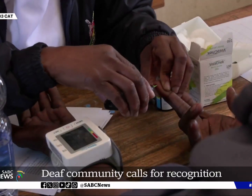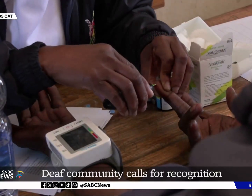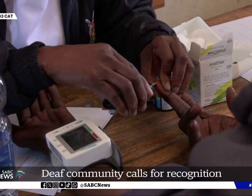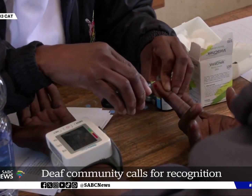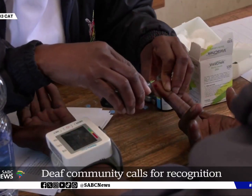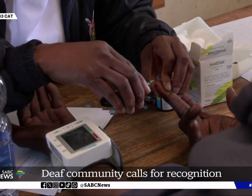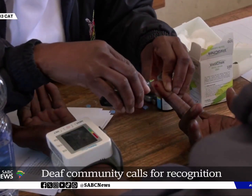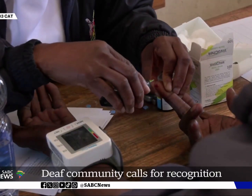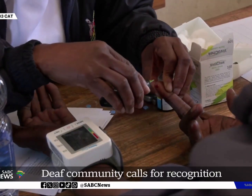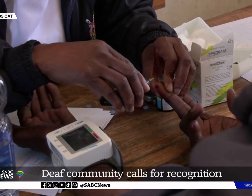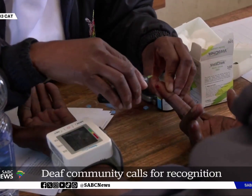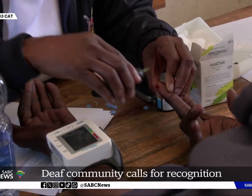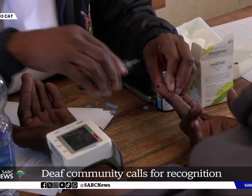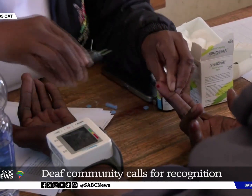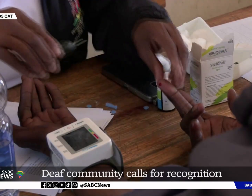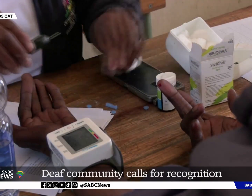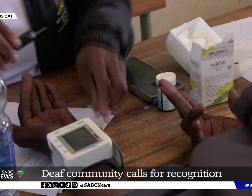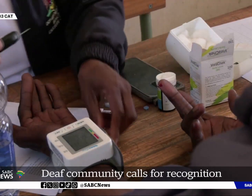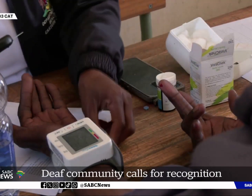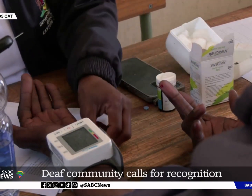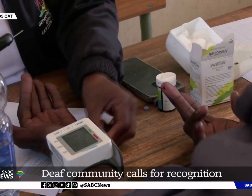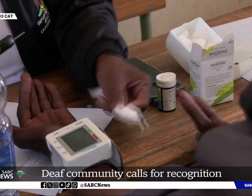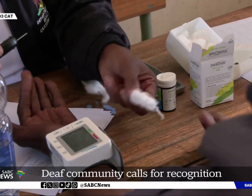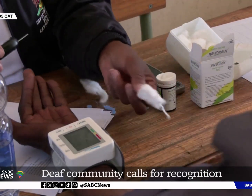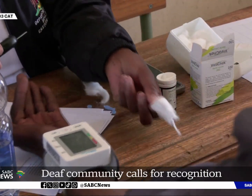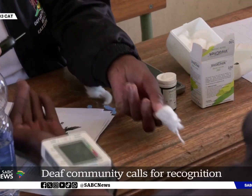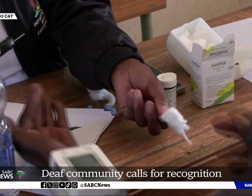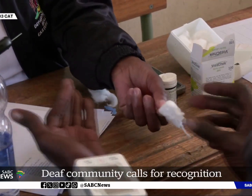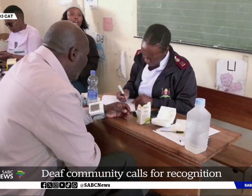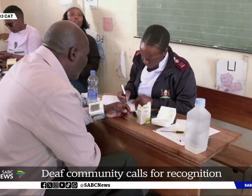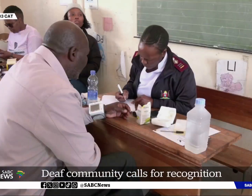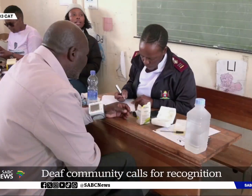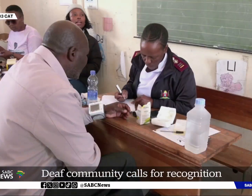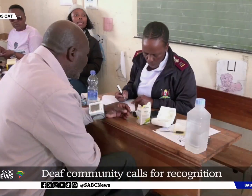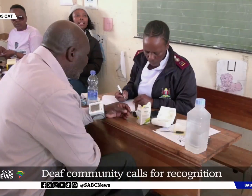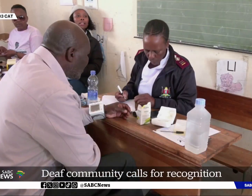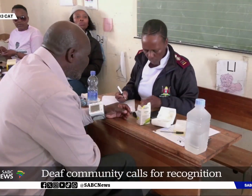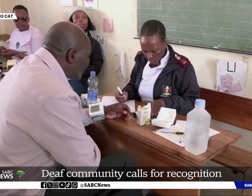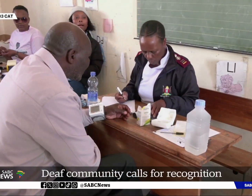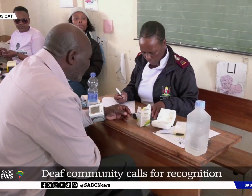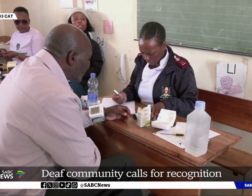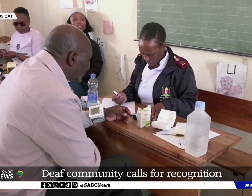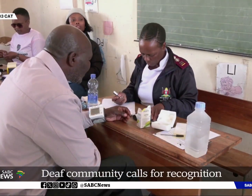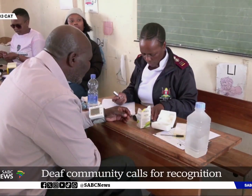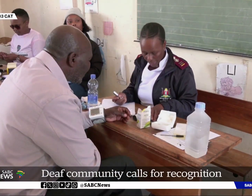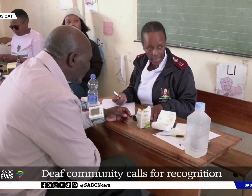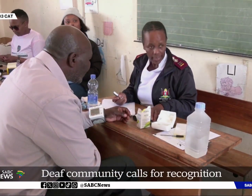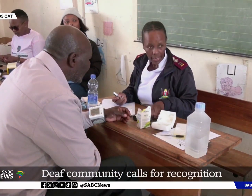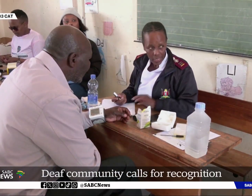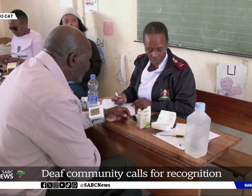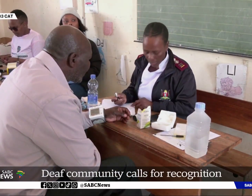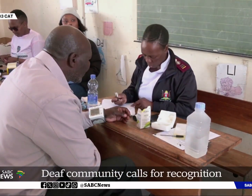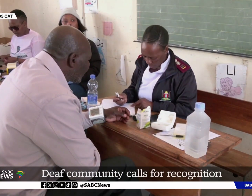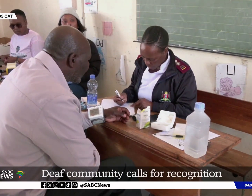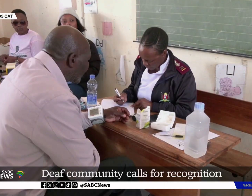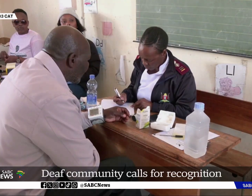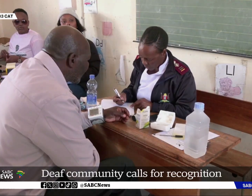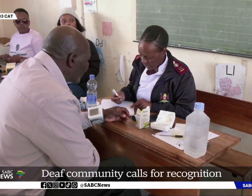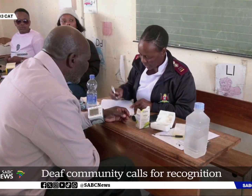knowledge about sexual transmitted diseases in this local deaf community. It becomes a major challenge during pregnancy for the deaf women.